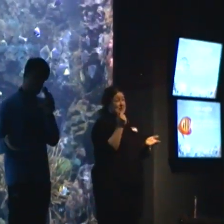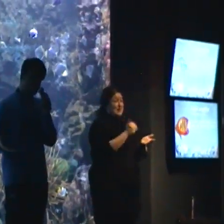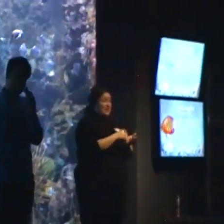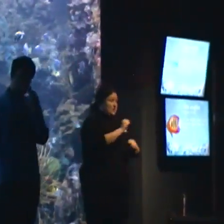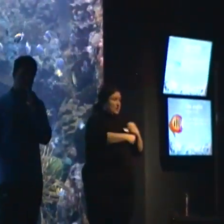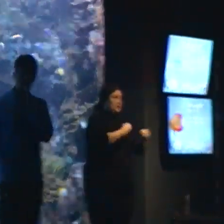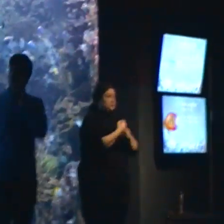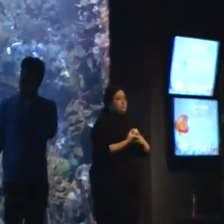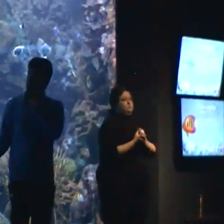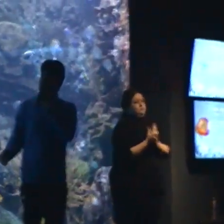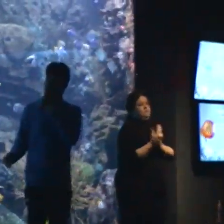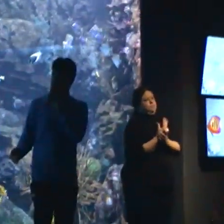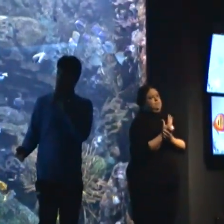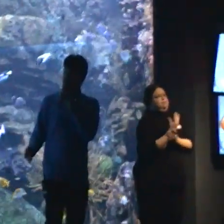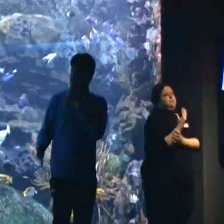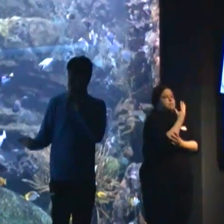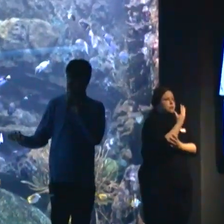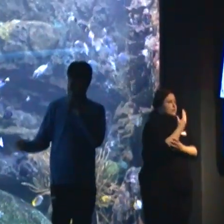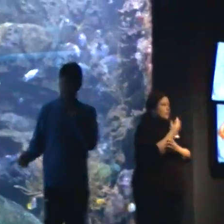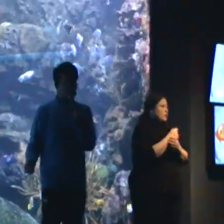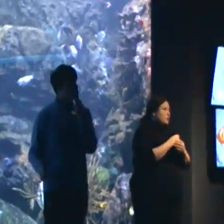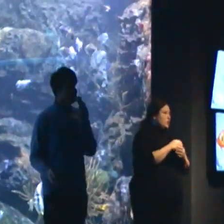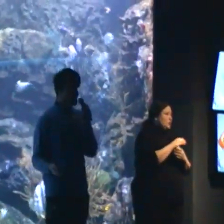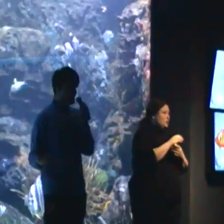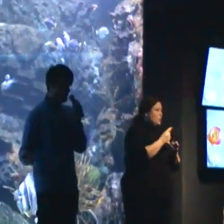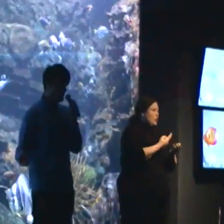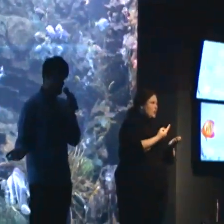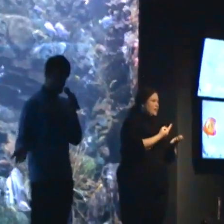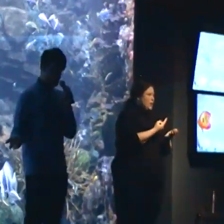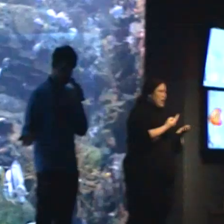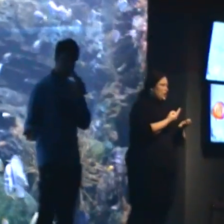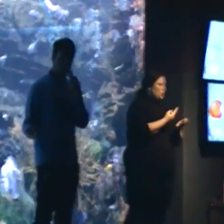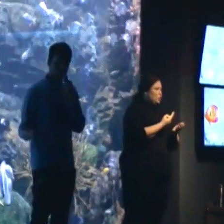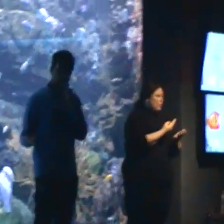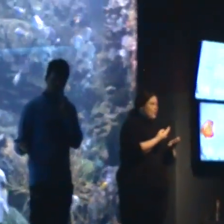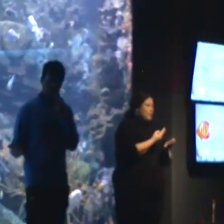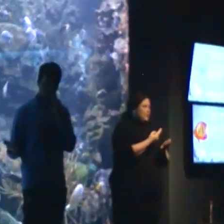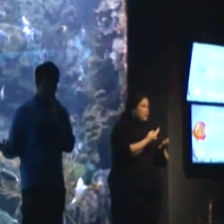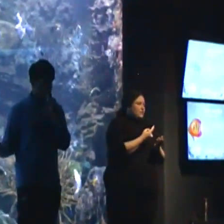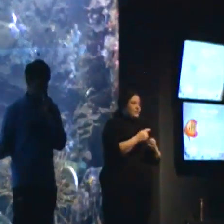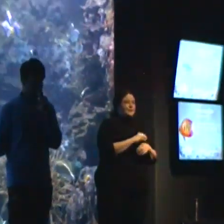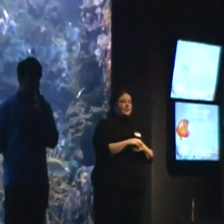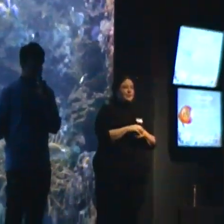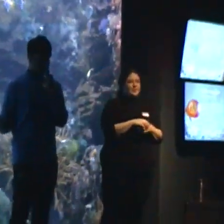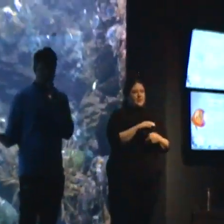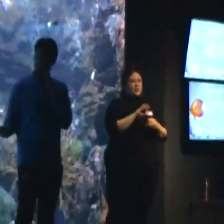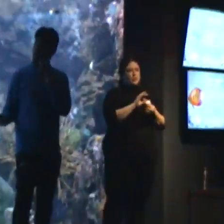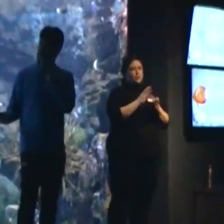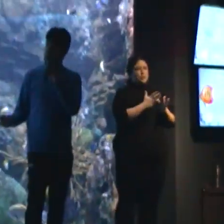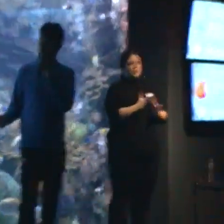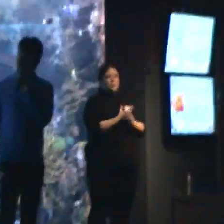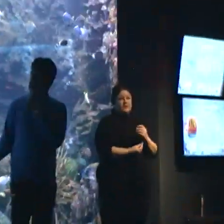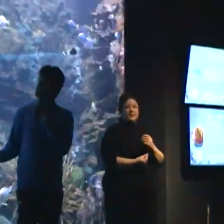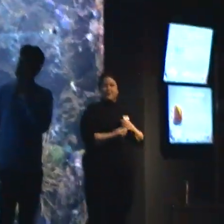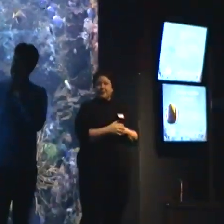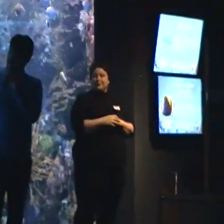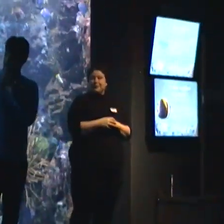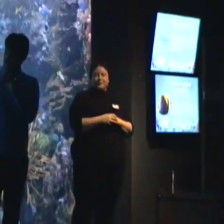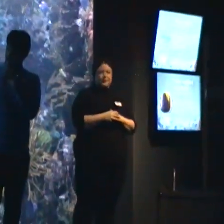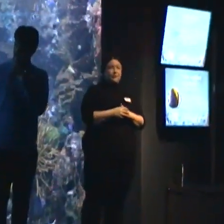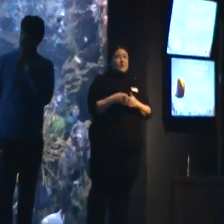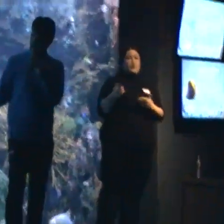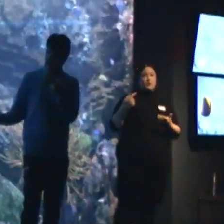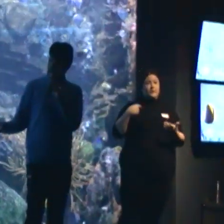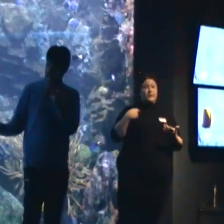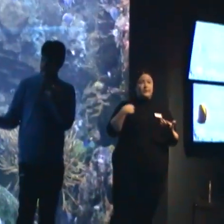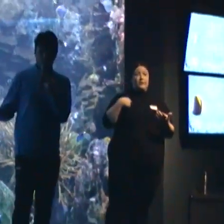at least all in October. So, we don't have hundreds, possibly thousands of years on our hands. So we